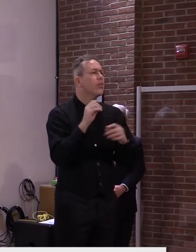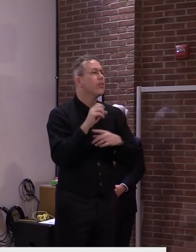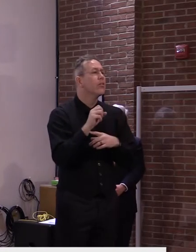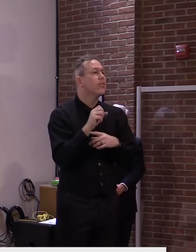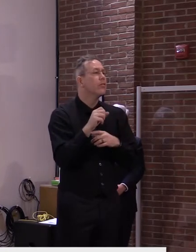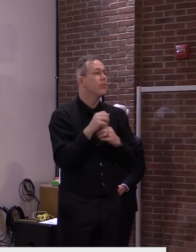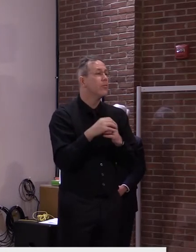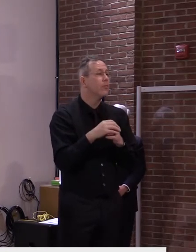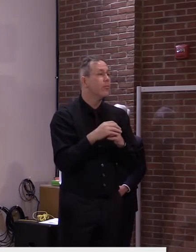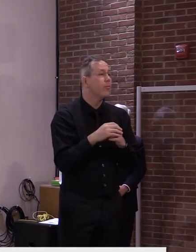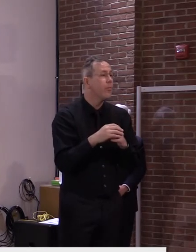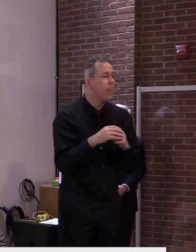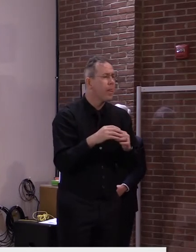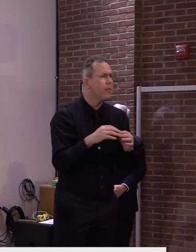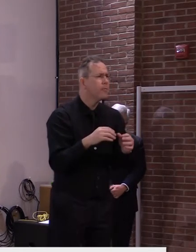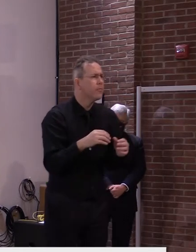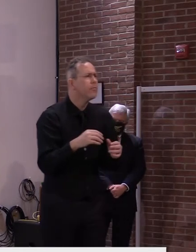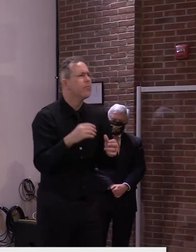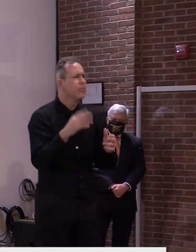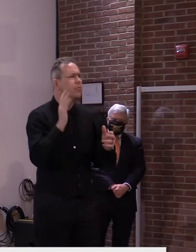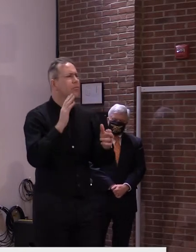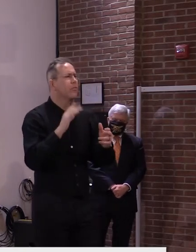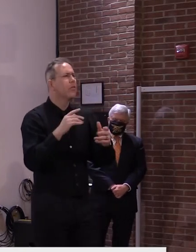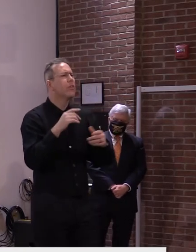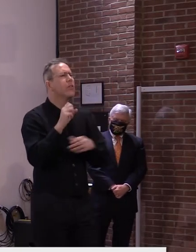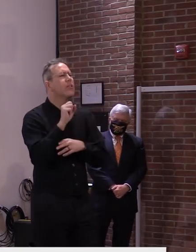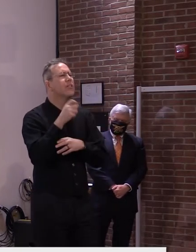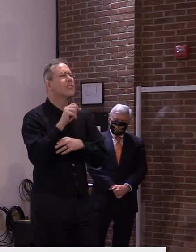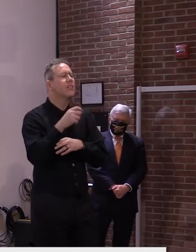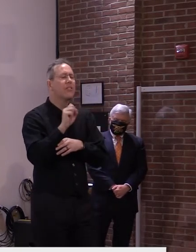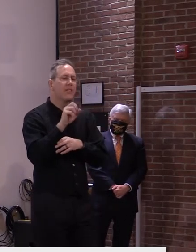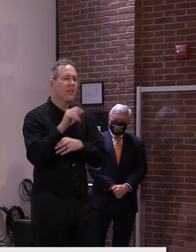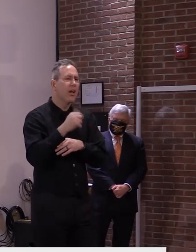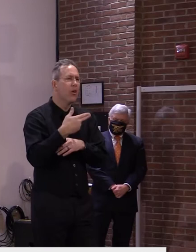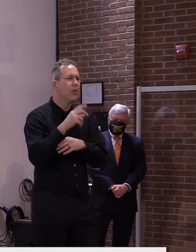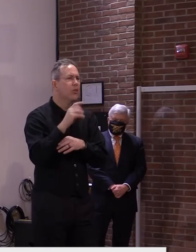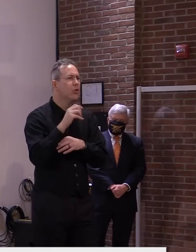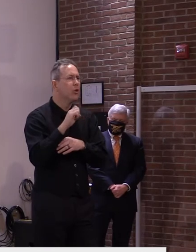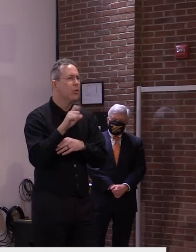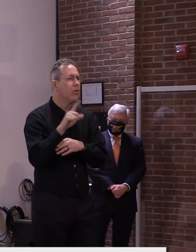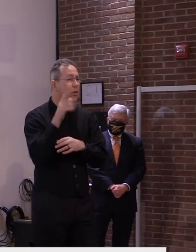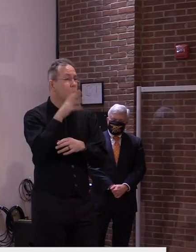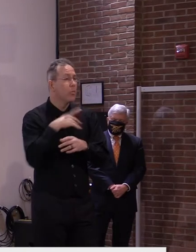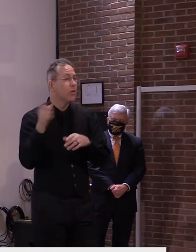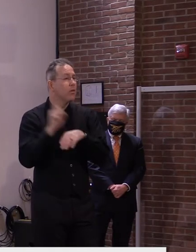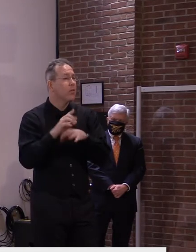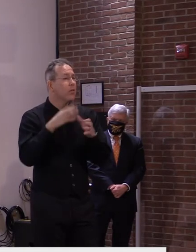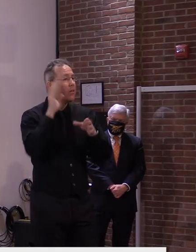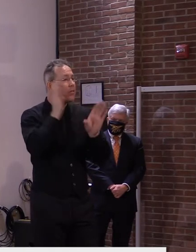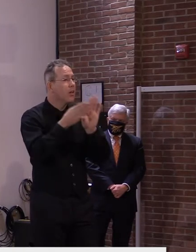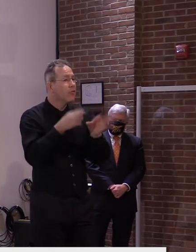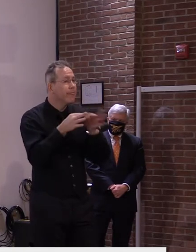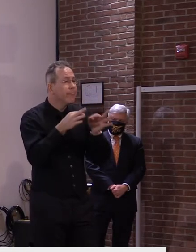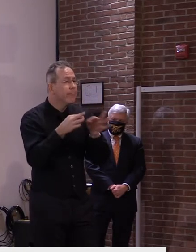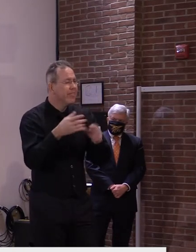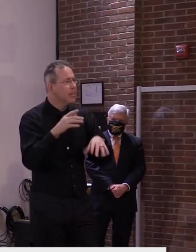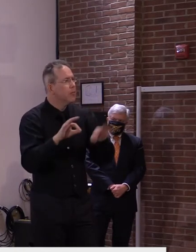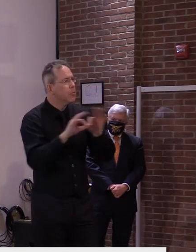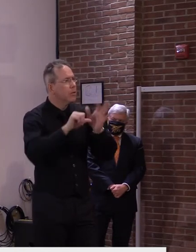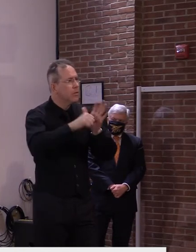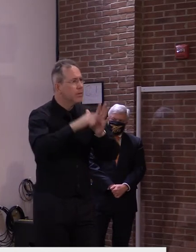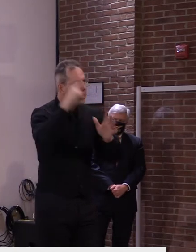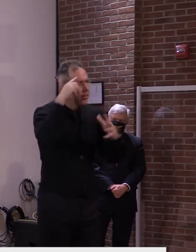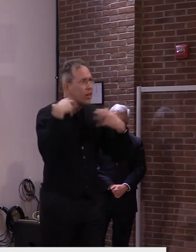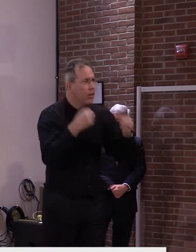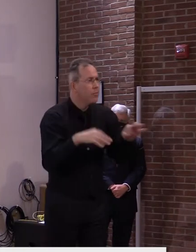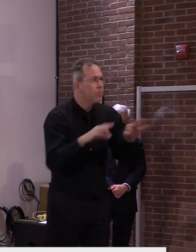talked about this at a previous press conference, that are poised and ready to accommodate any and all who may have these